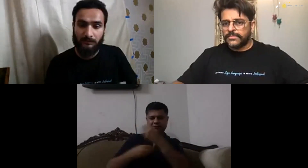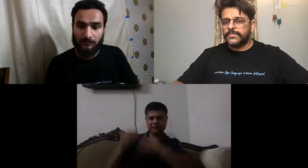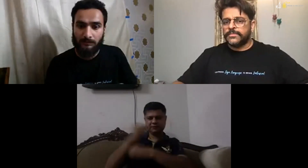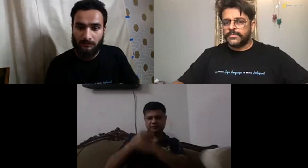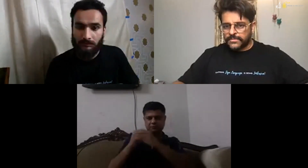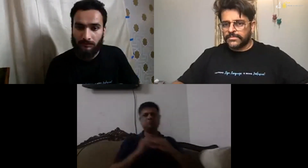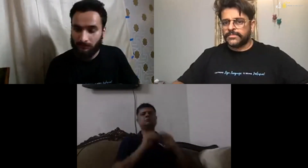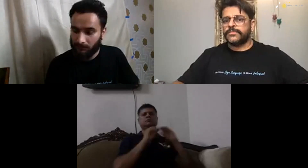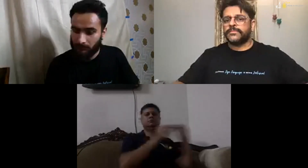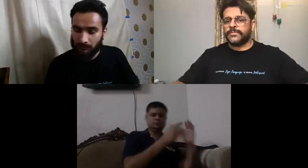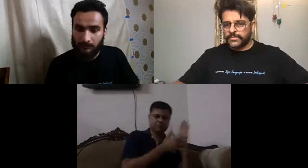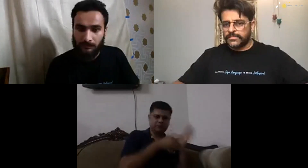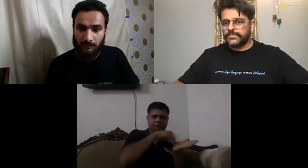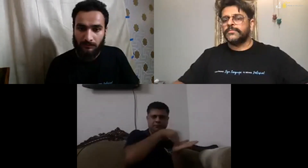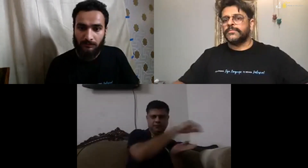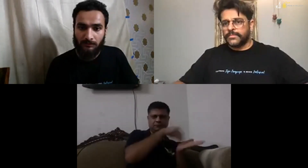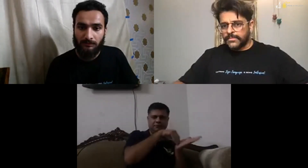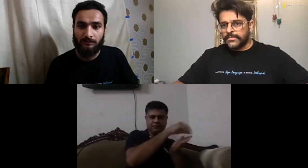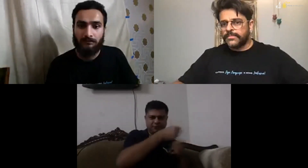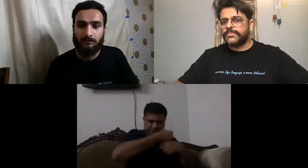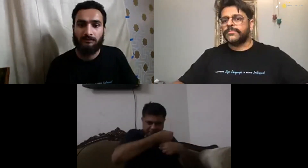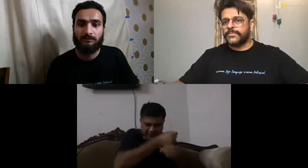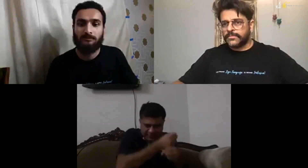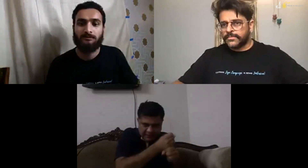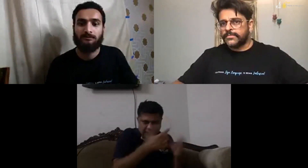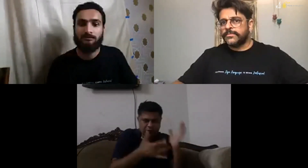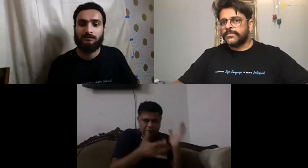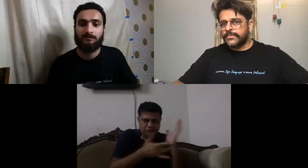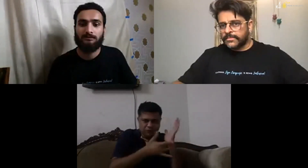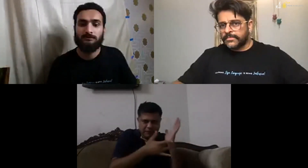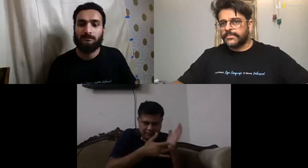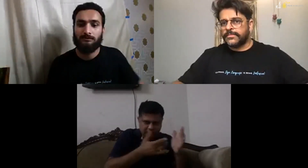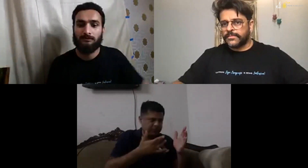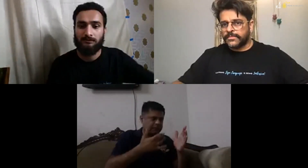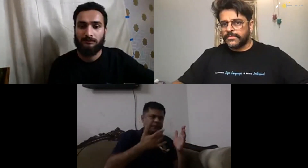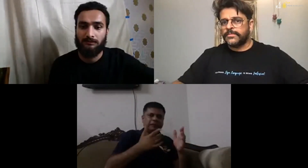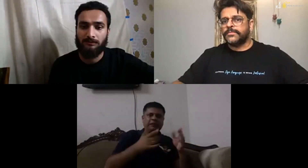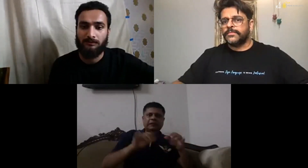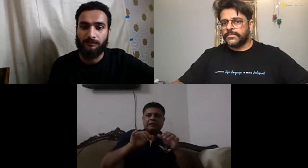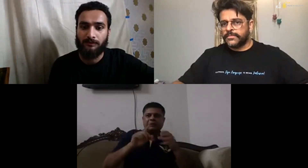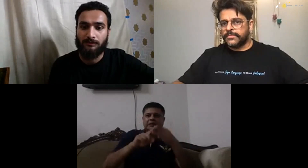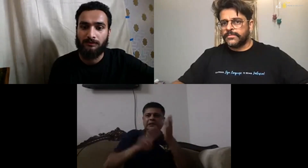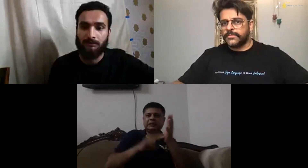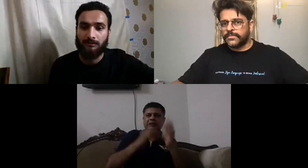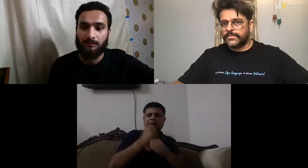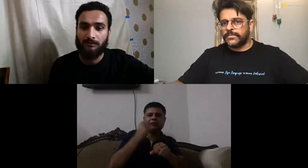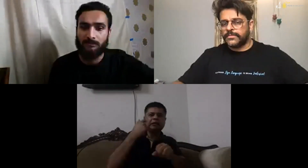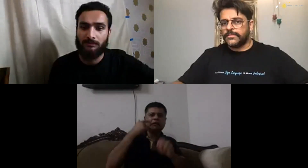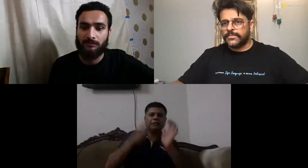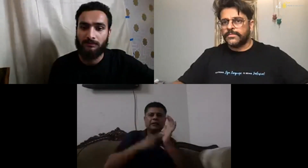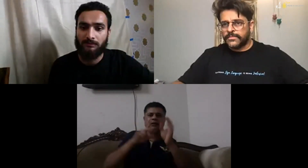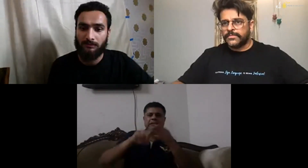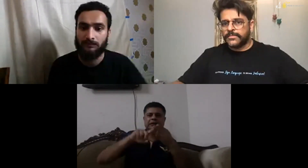Like with my own work, I'm doing some trading. So I'm investing money there, and I'm trying to make something out of that, and maybe you invest that money